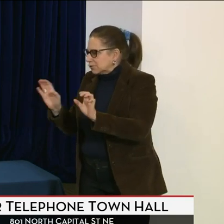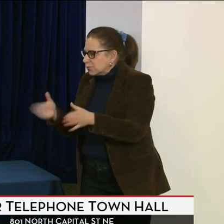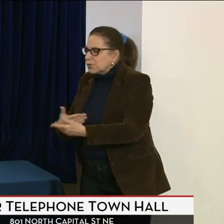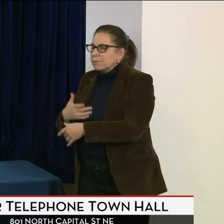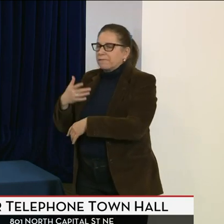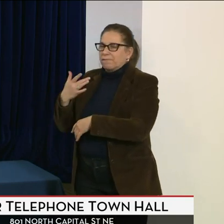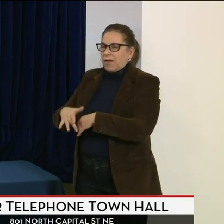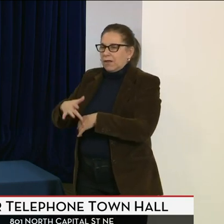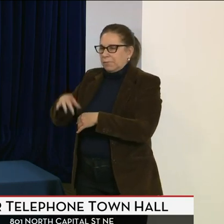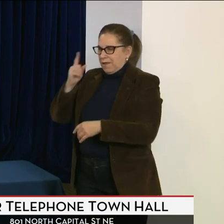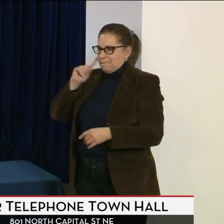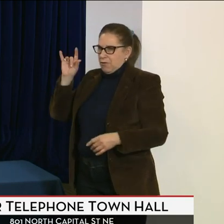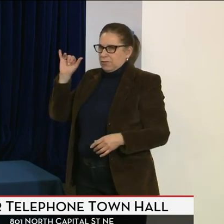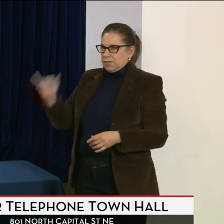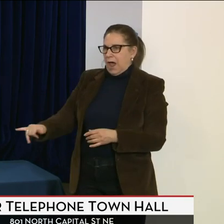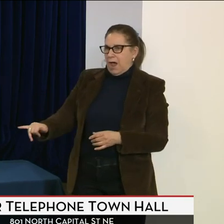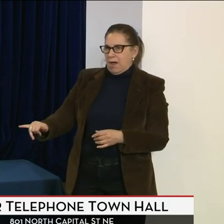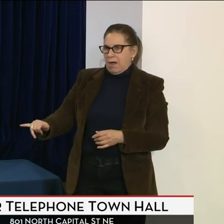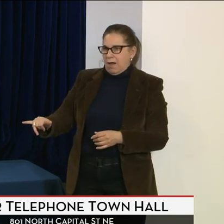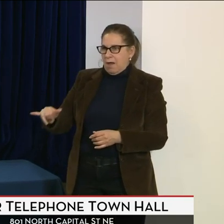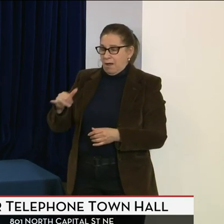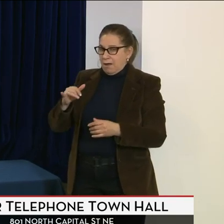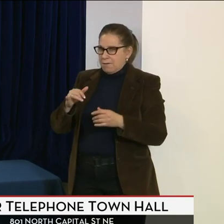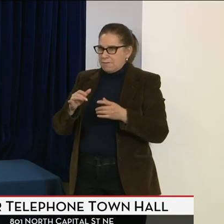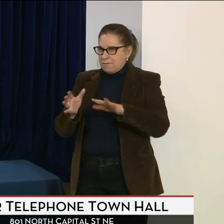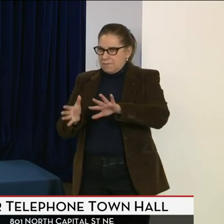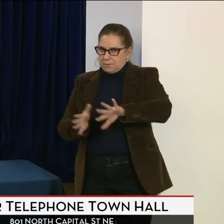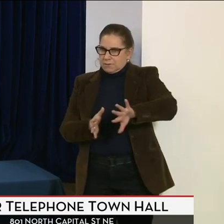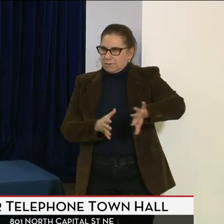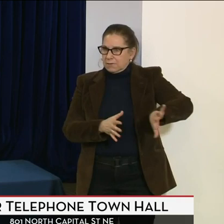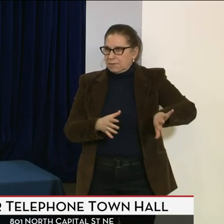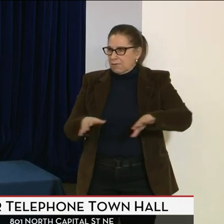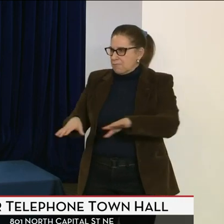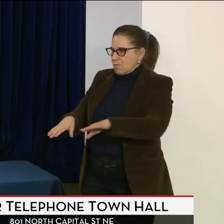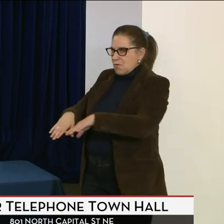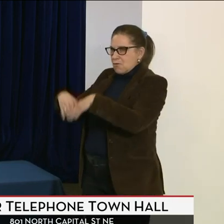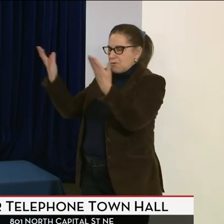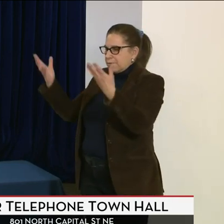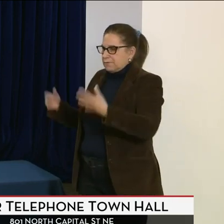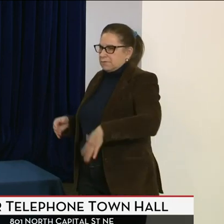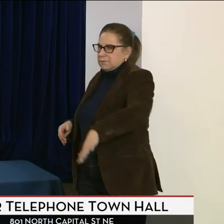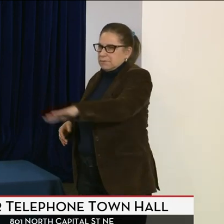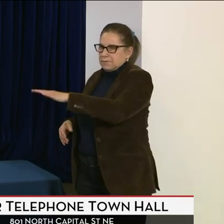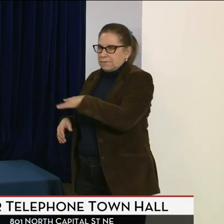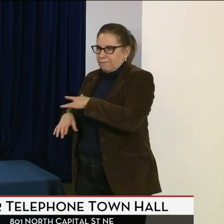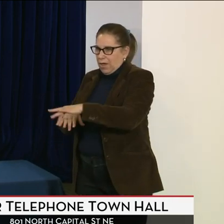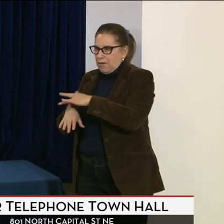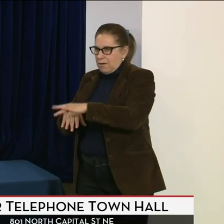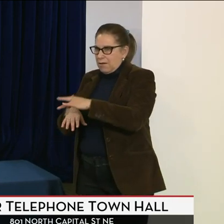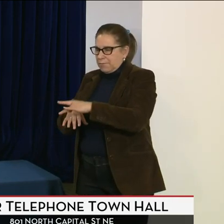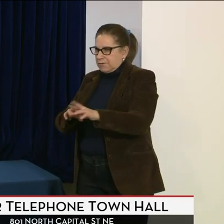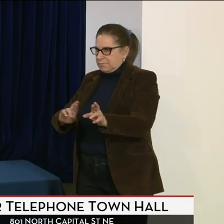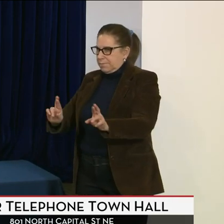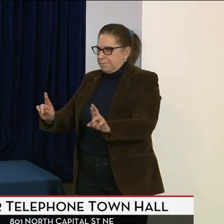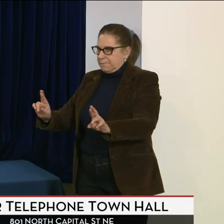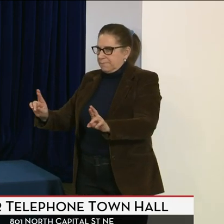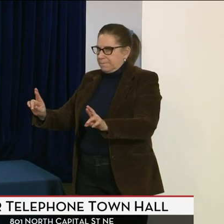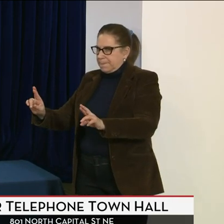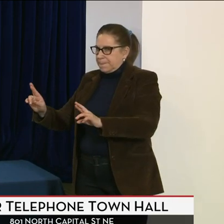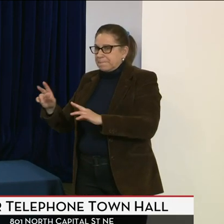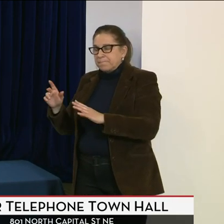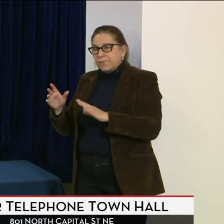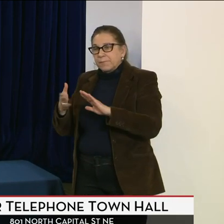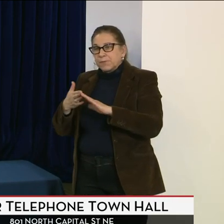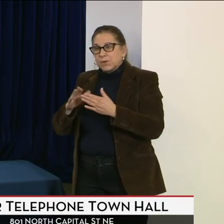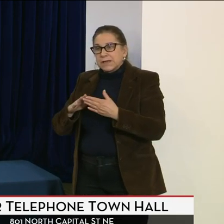to my opening comments about how the community has also been part of this decrease currently in our hospital volumes